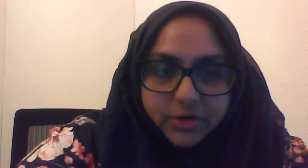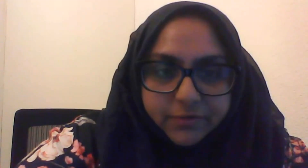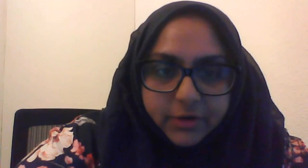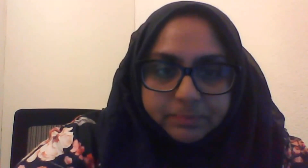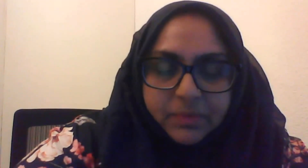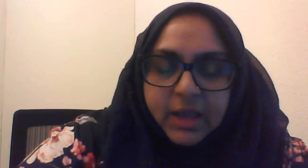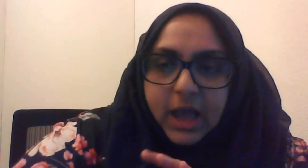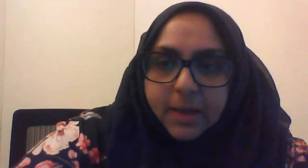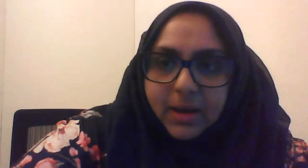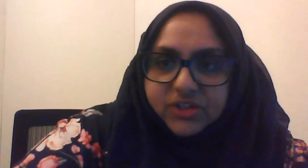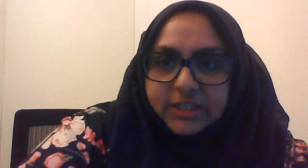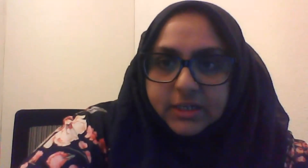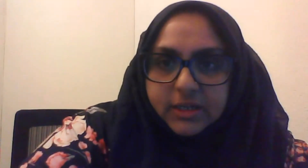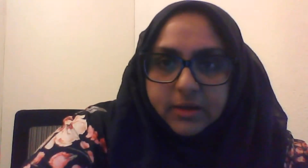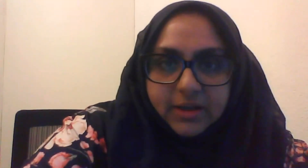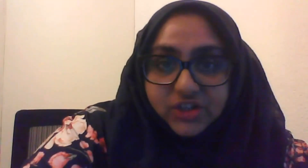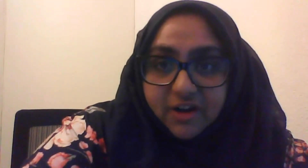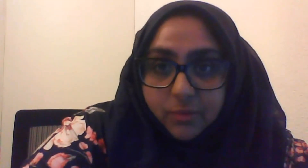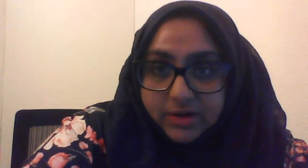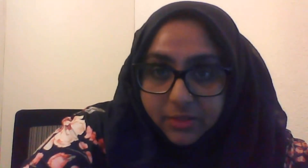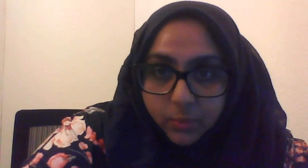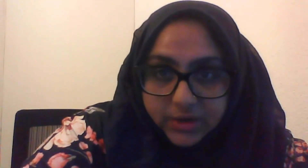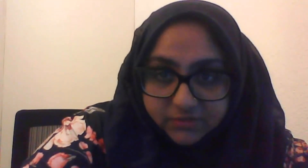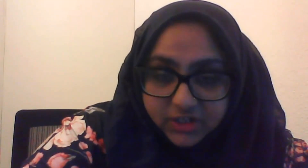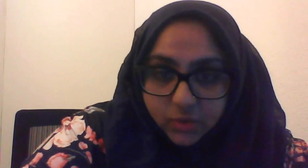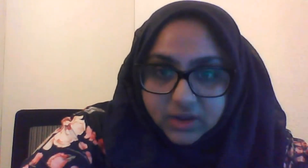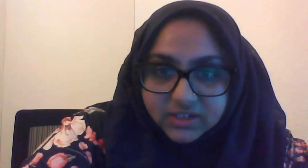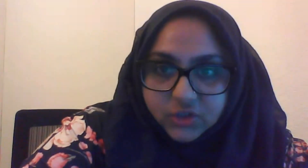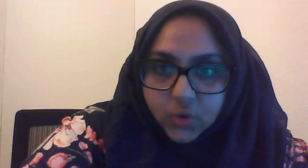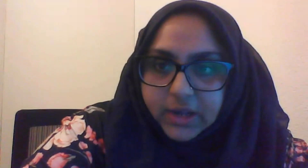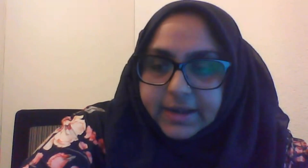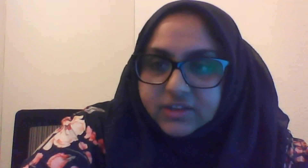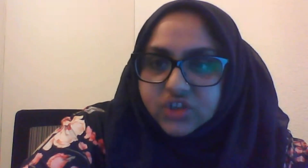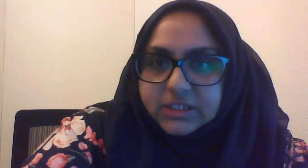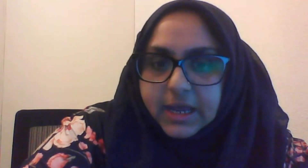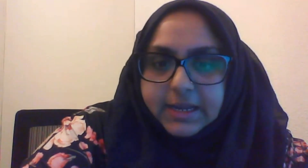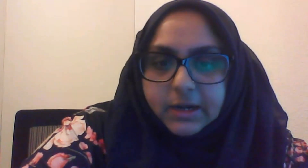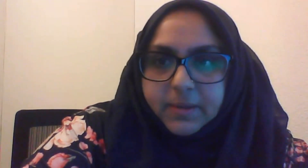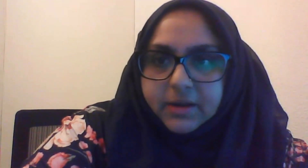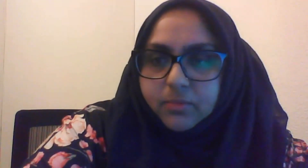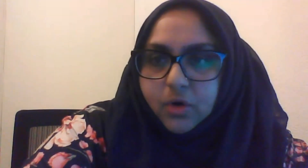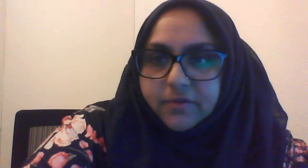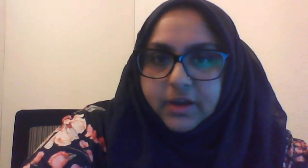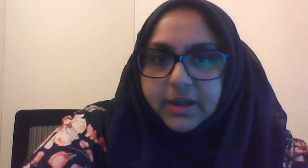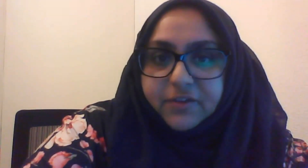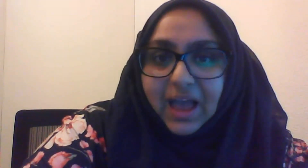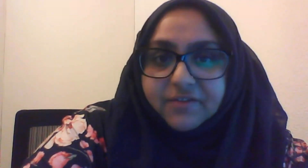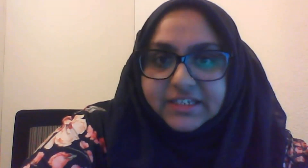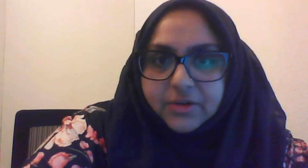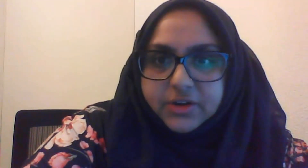on your phone. I'm just going to share another video whilst I talk, and it's just a little bit more of a, if you haven't downloaded